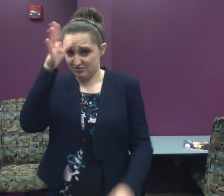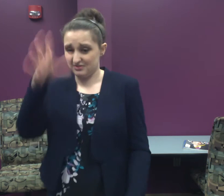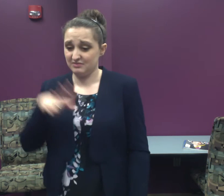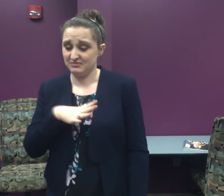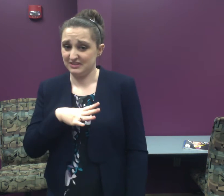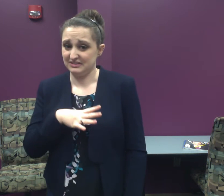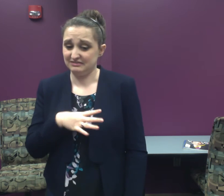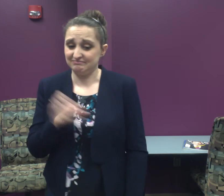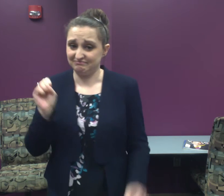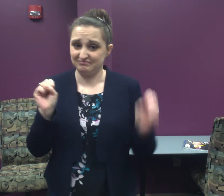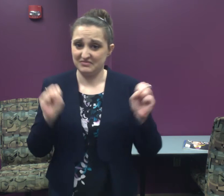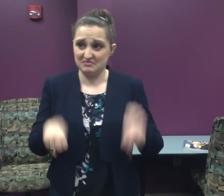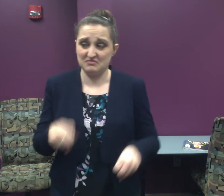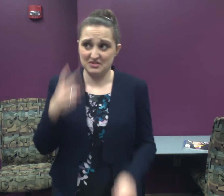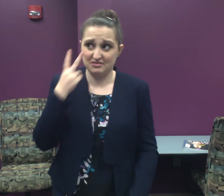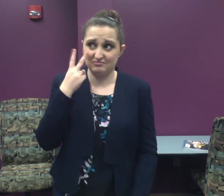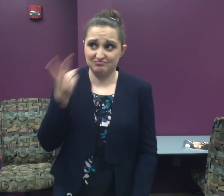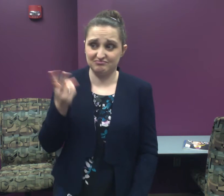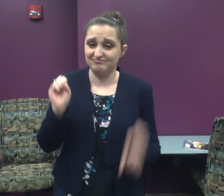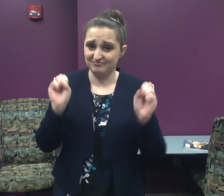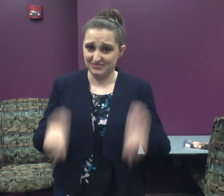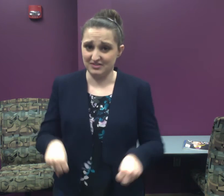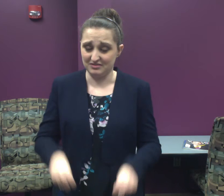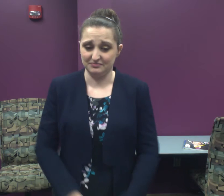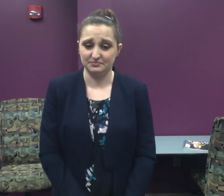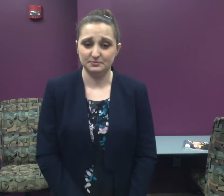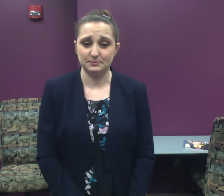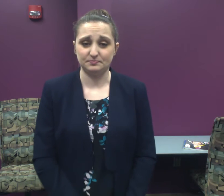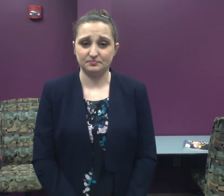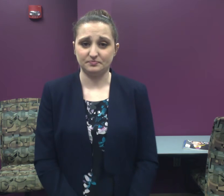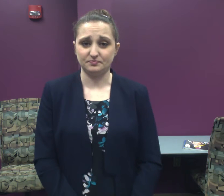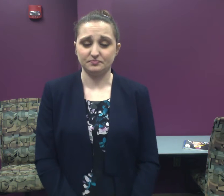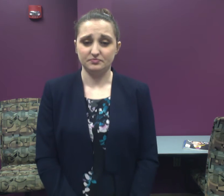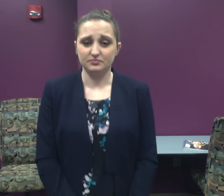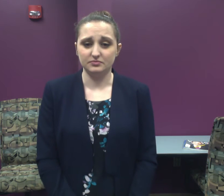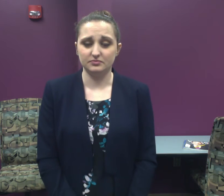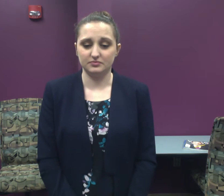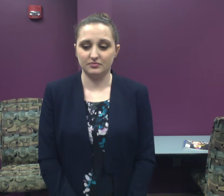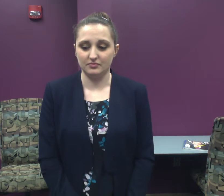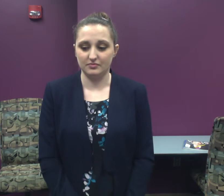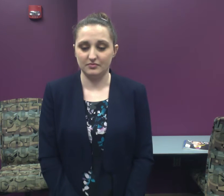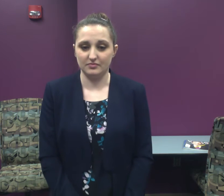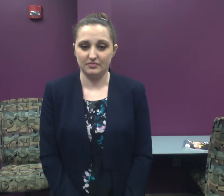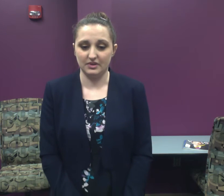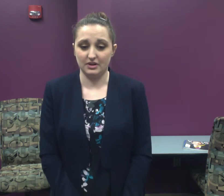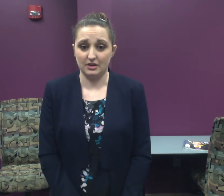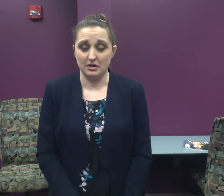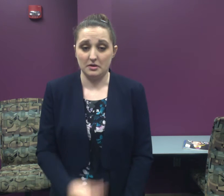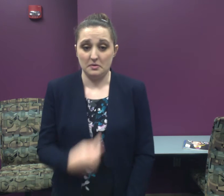Nevsky Prospect, and I said, look, let's just see if you really sense there are a lot more women. So we started counting. And we would come,